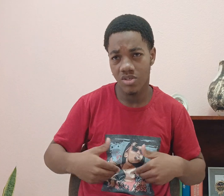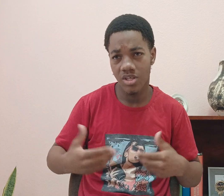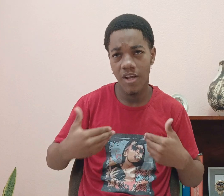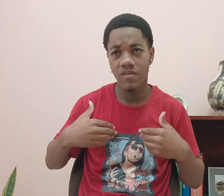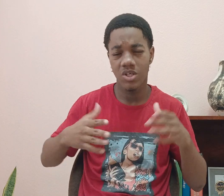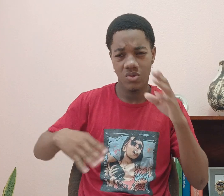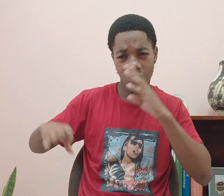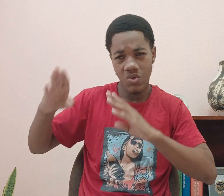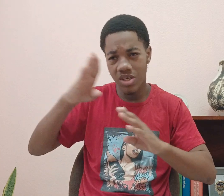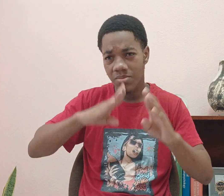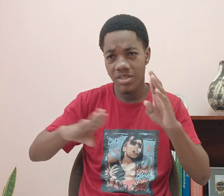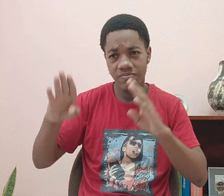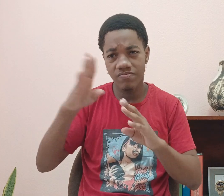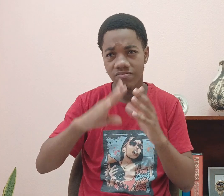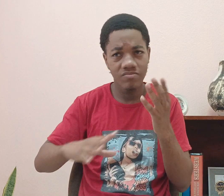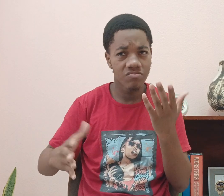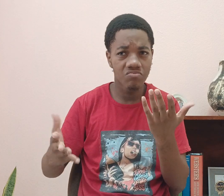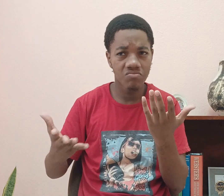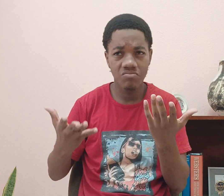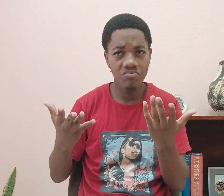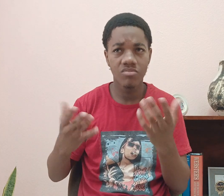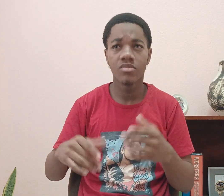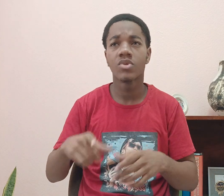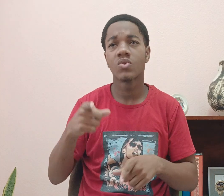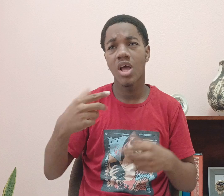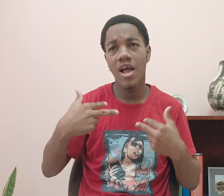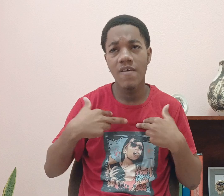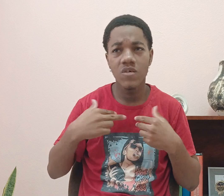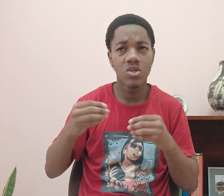No light in the darkness you see?